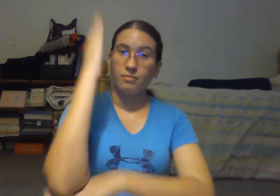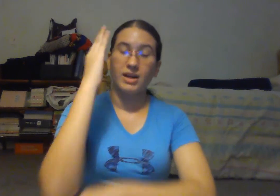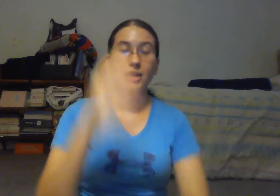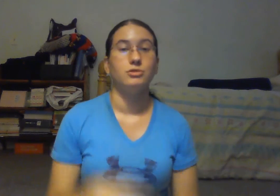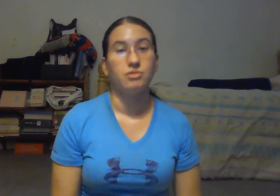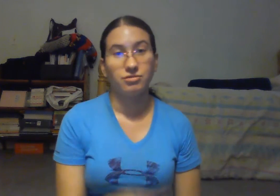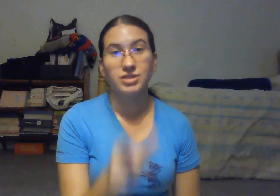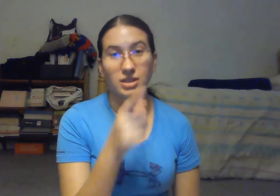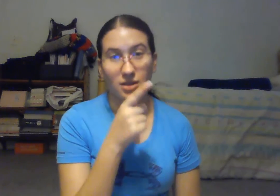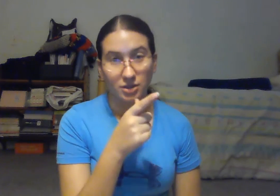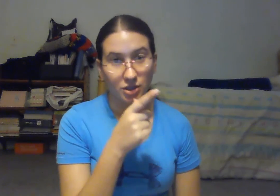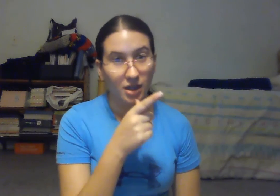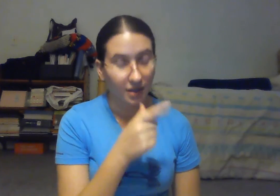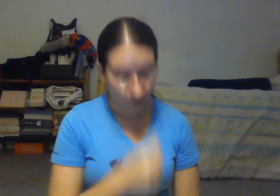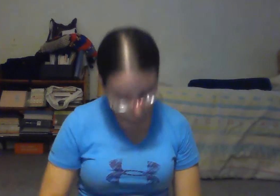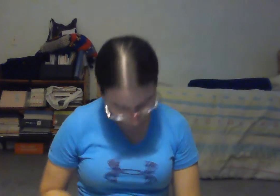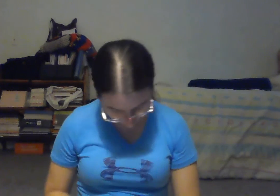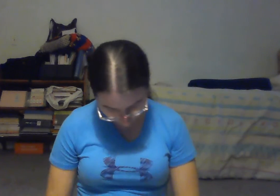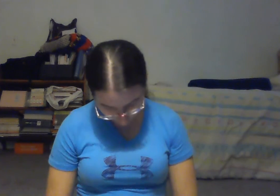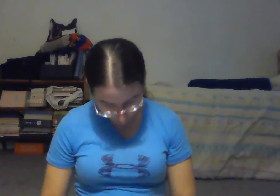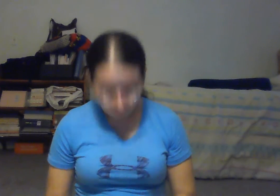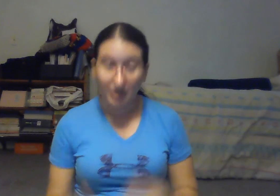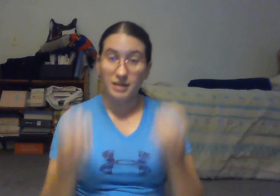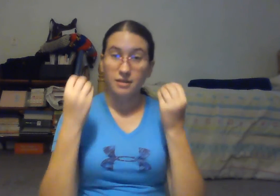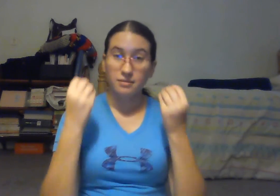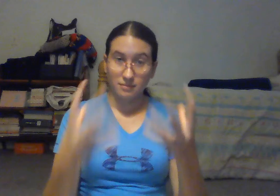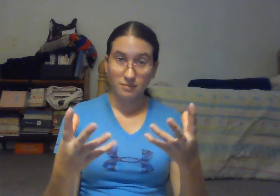But I also have seen lunch like this. Money.